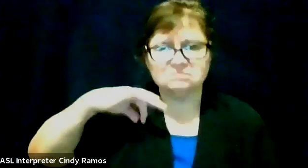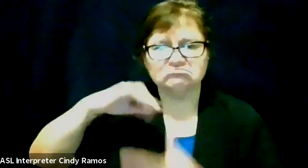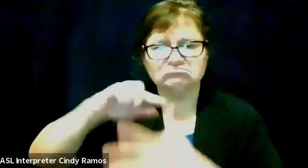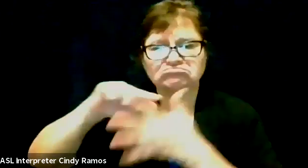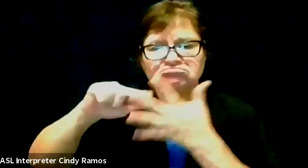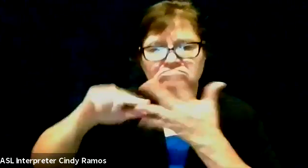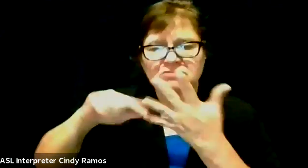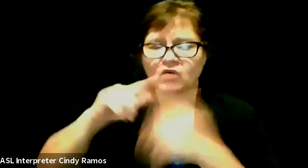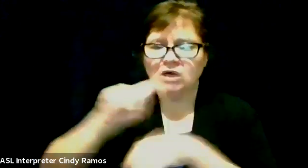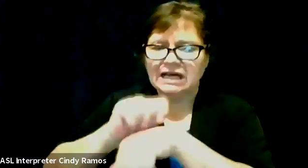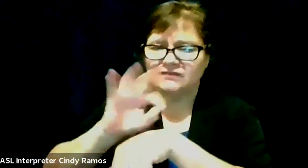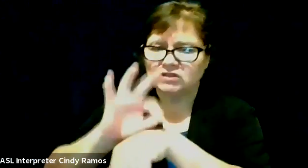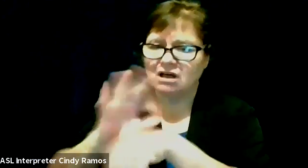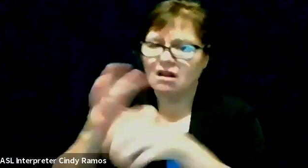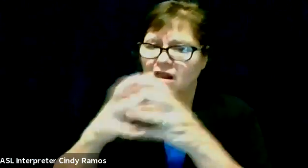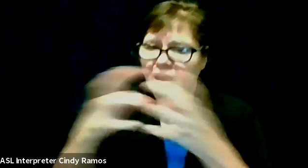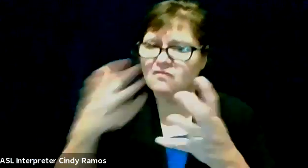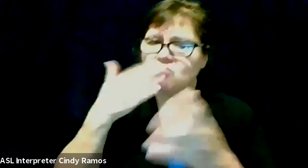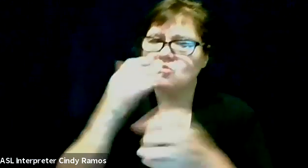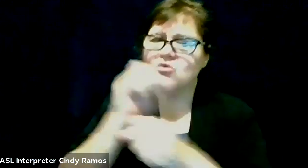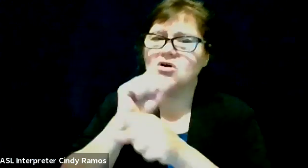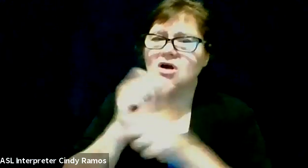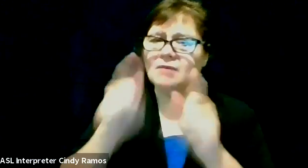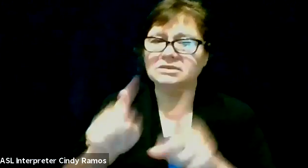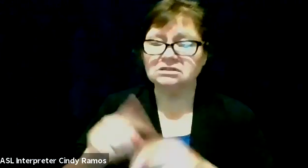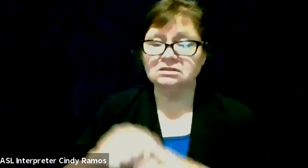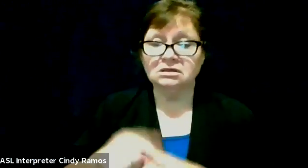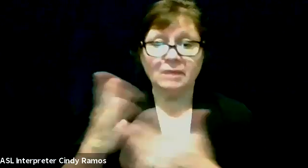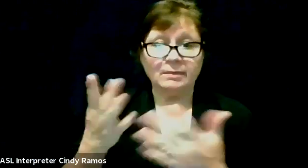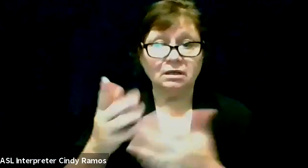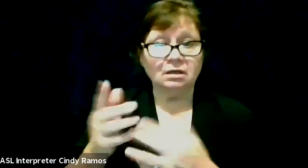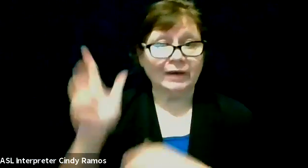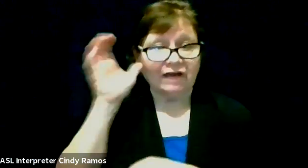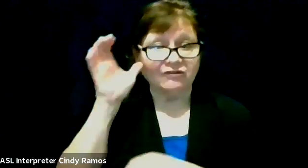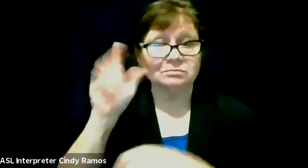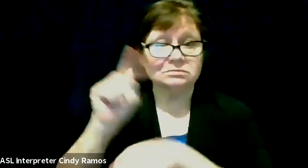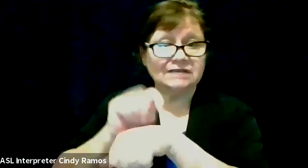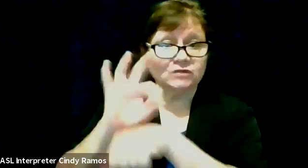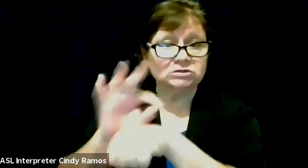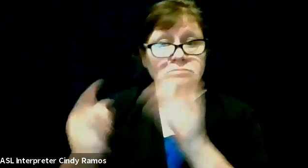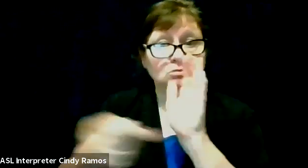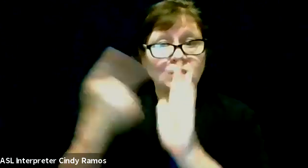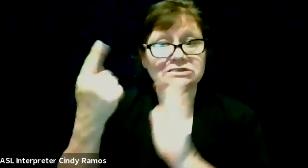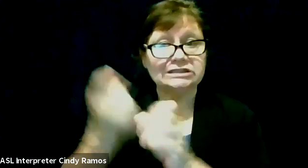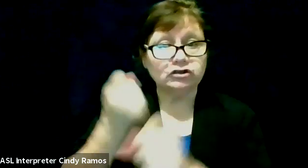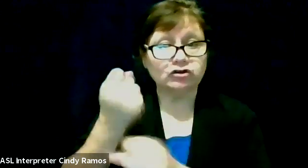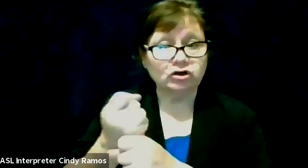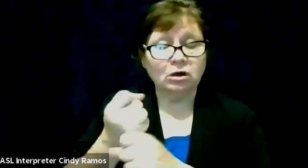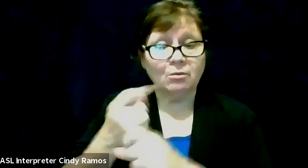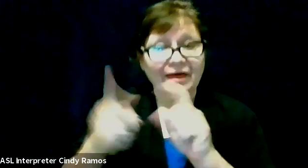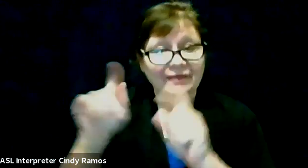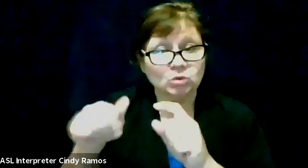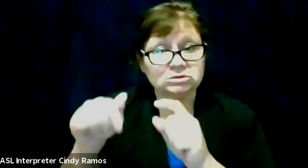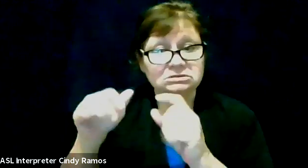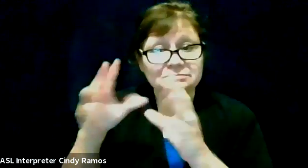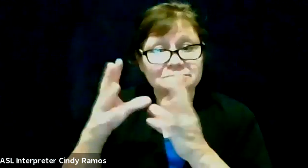and there's a lot of good work that goes on there. And we hear from each task force once a year, but those task forces meet every month. And I